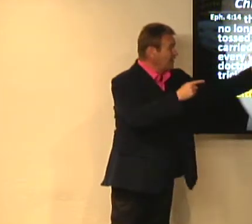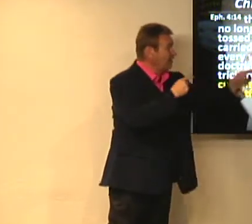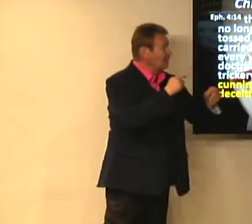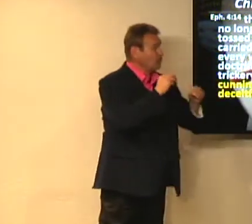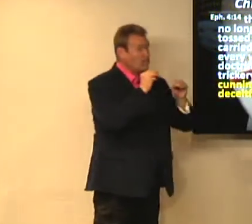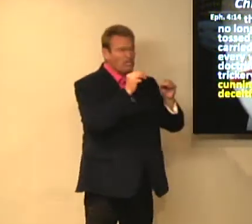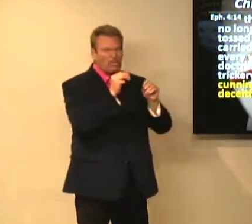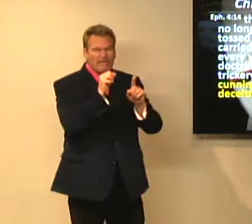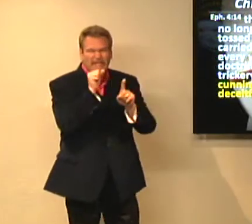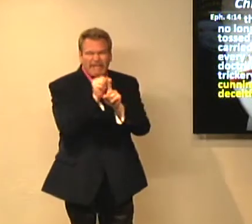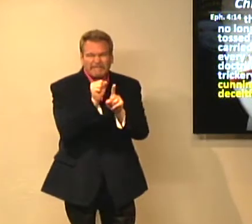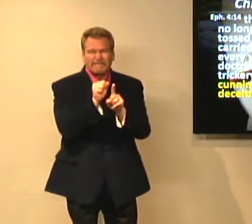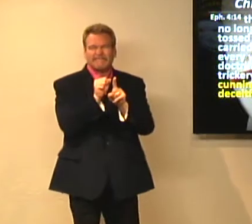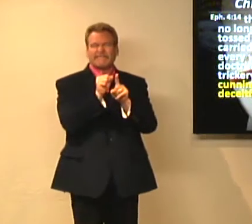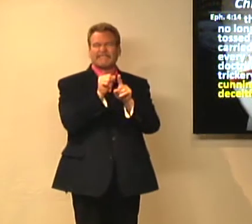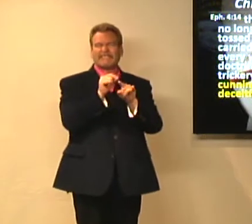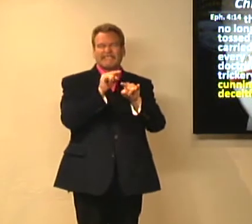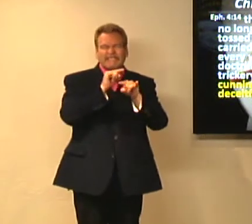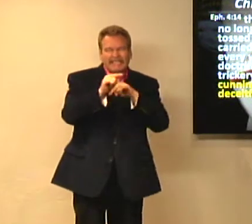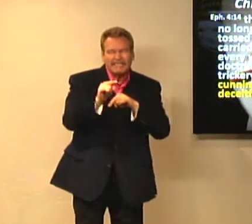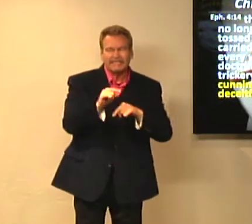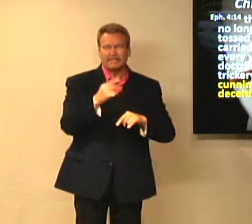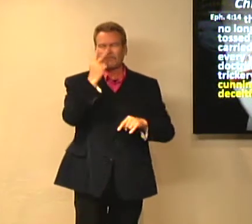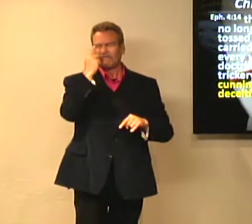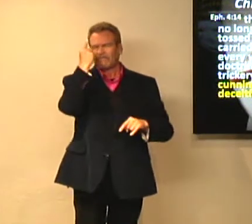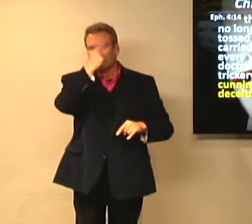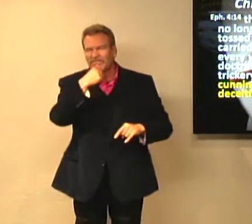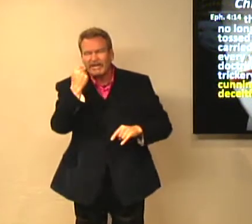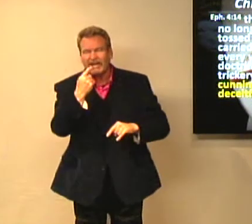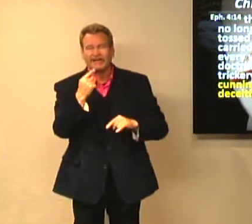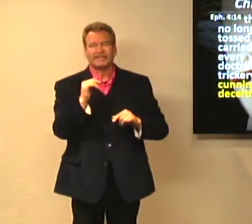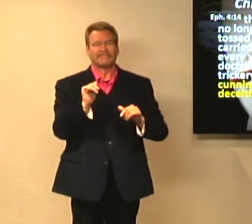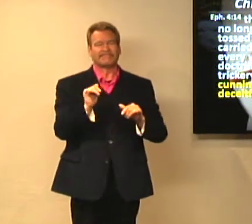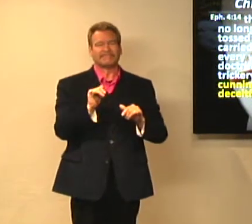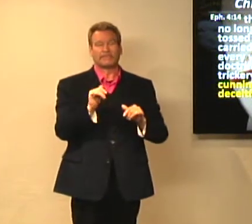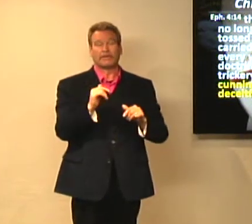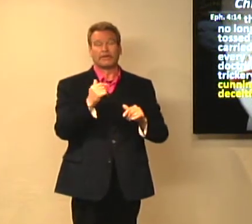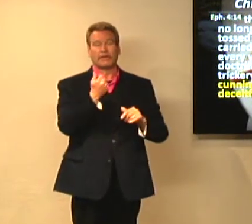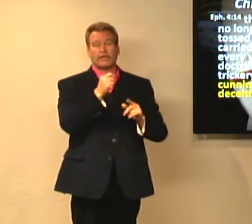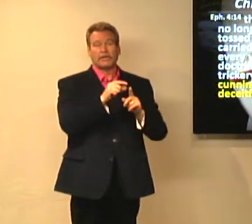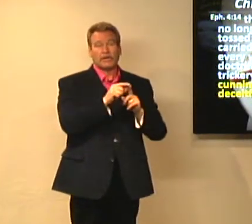So we're gonna look over here, the deception, the trickery.